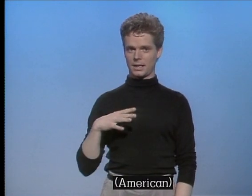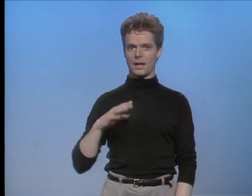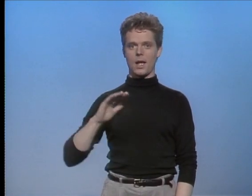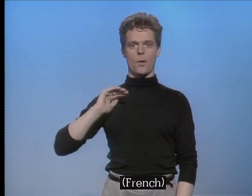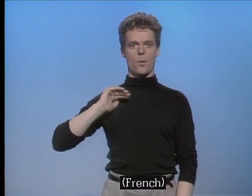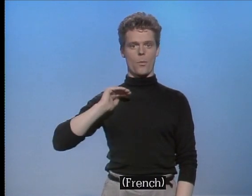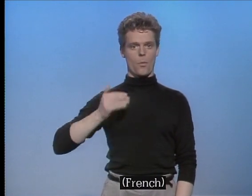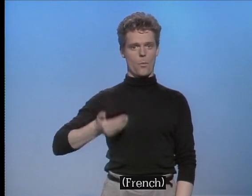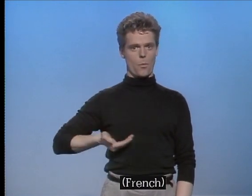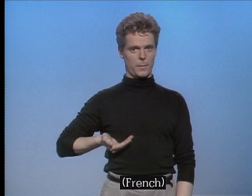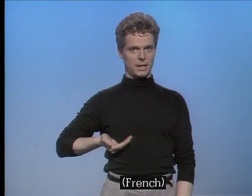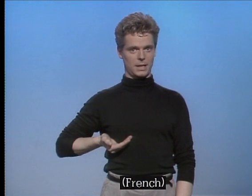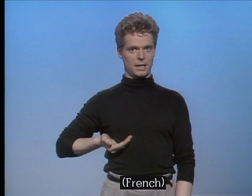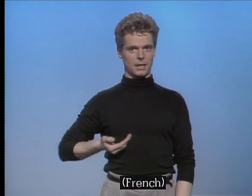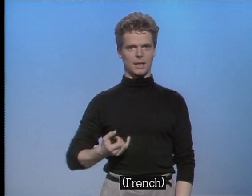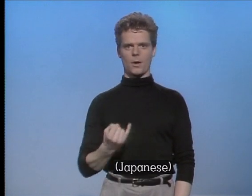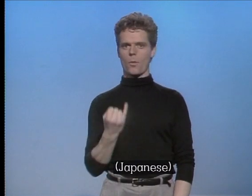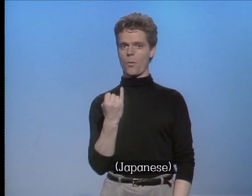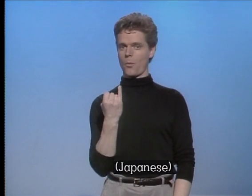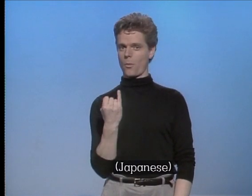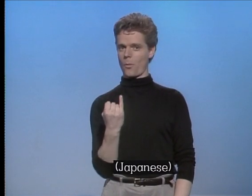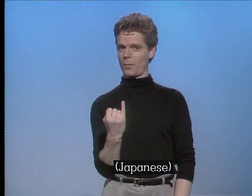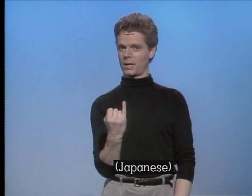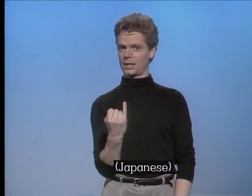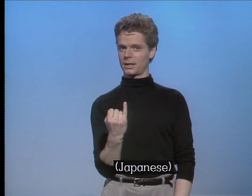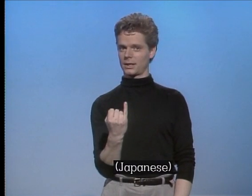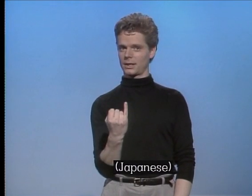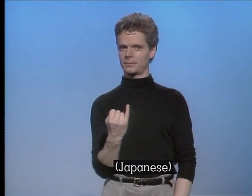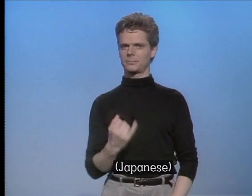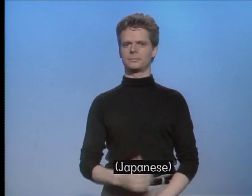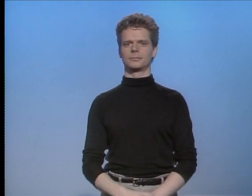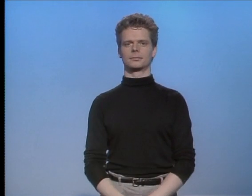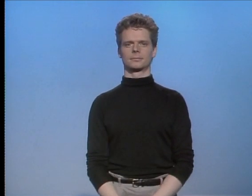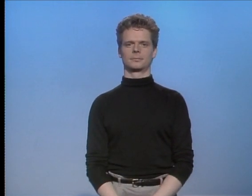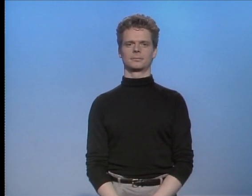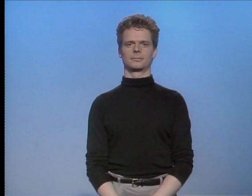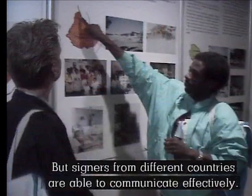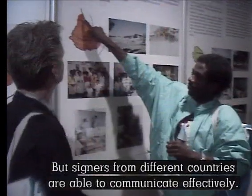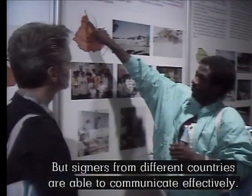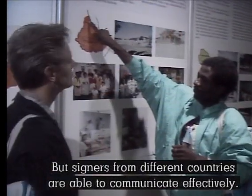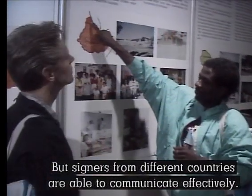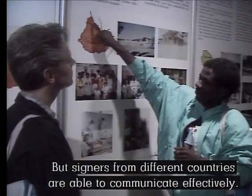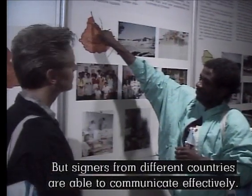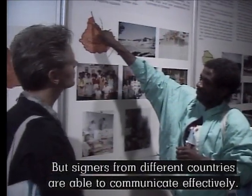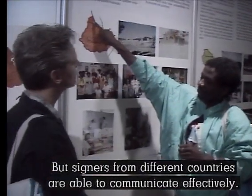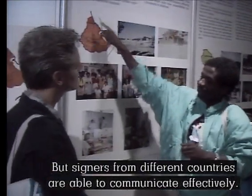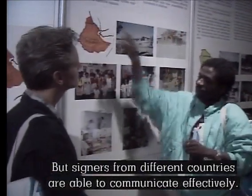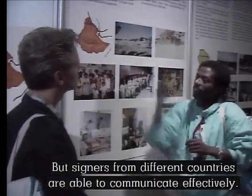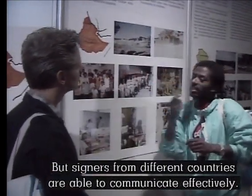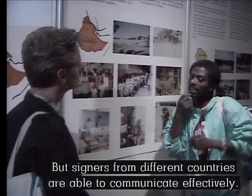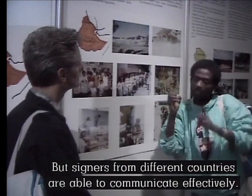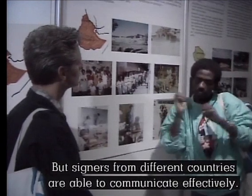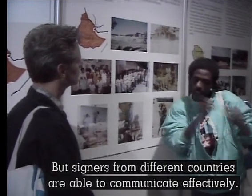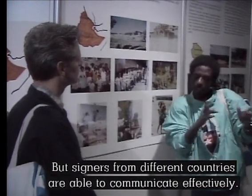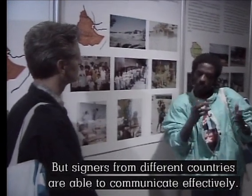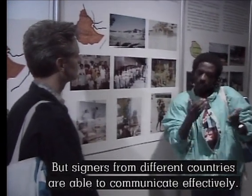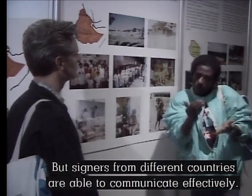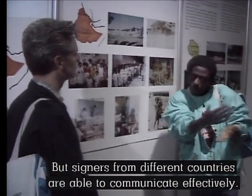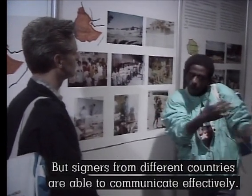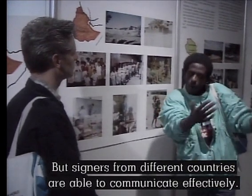American, French, Japanese. But signers from different countries are able to communicate